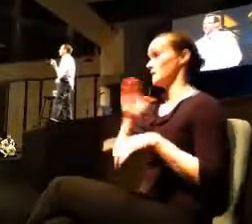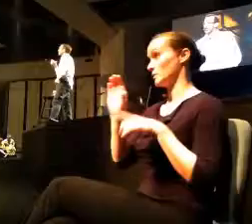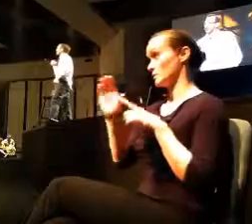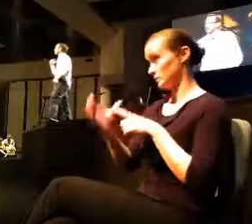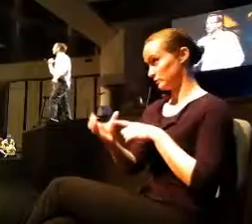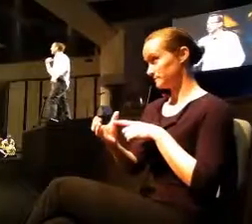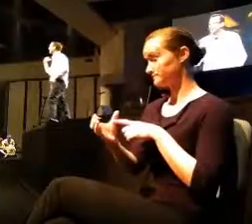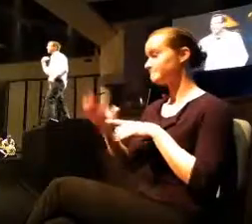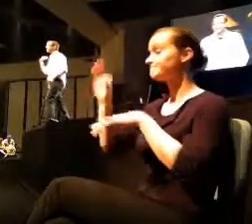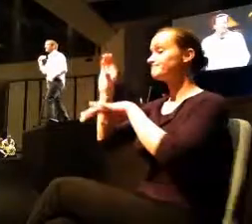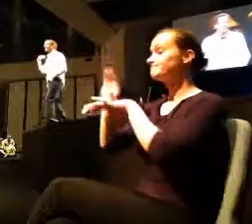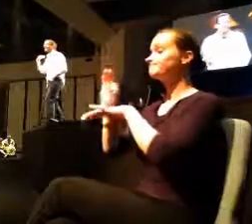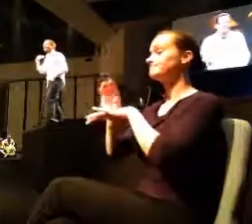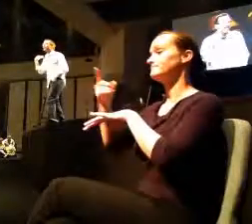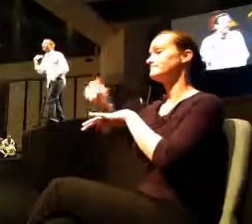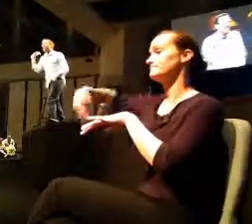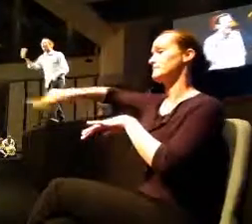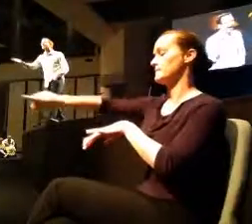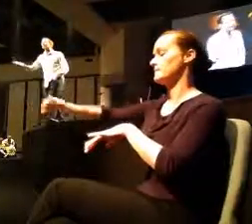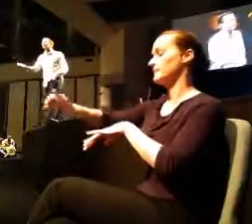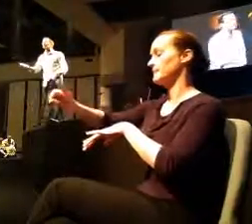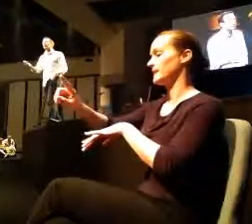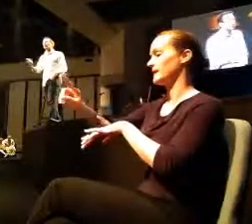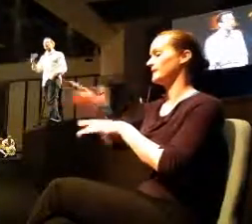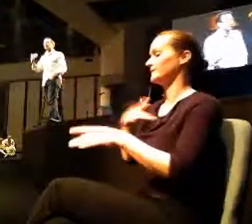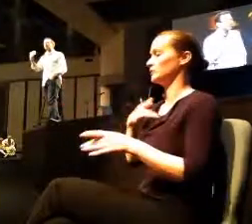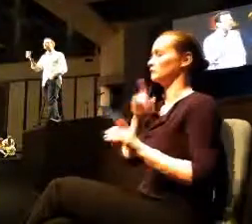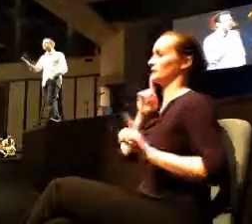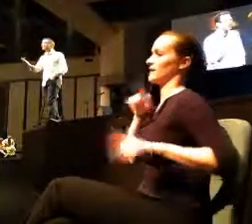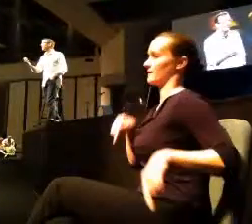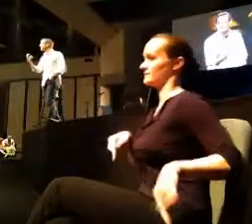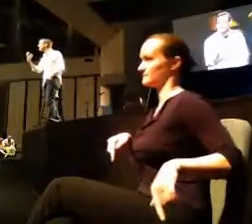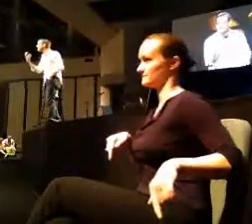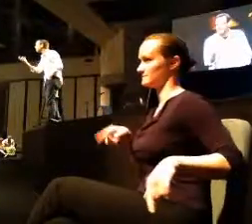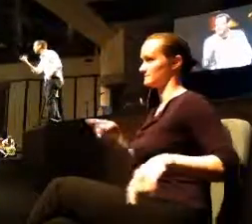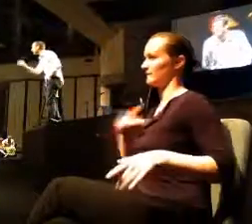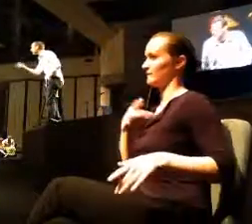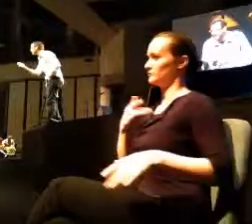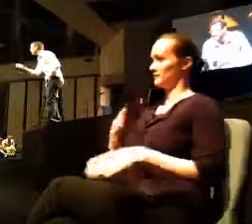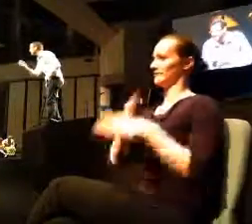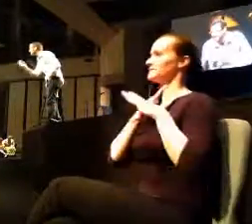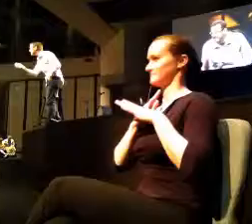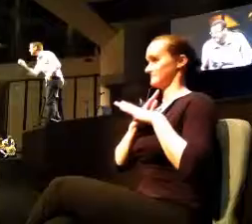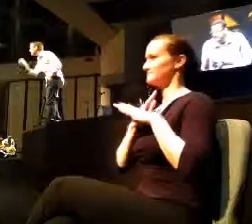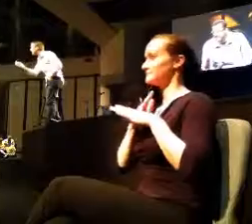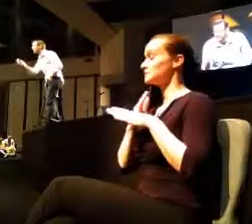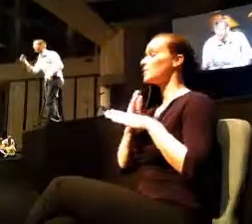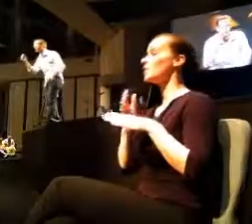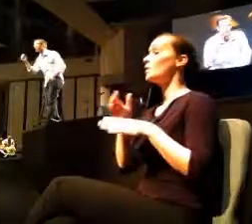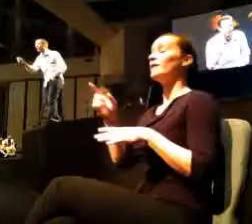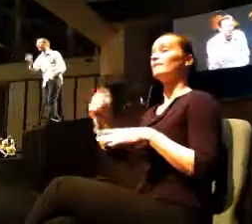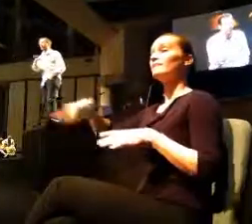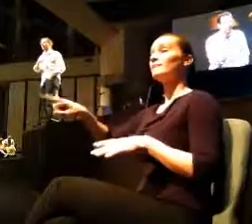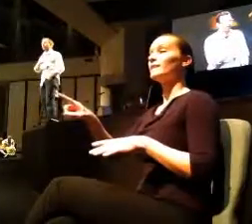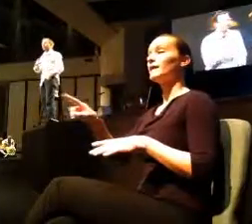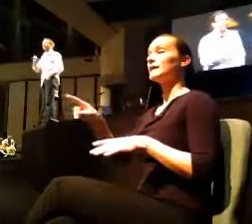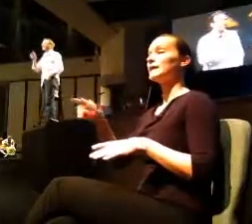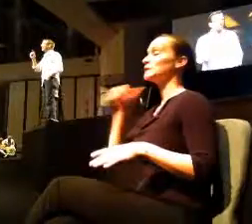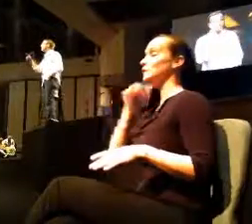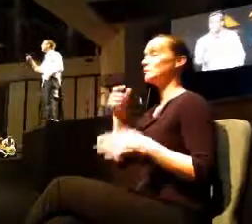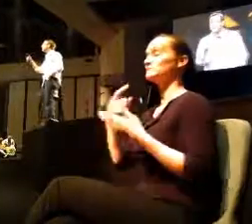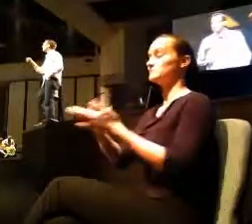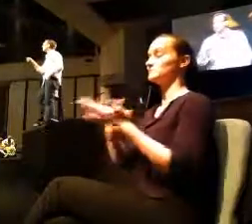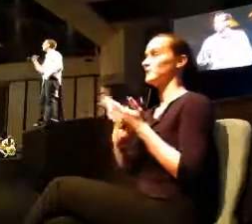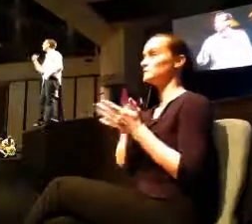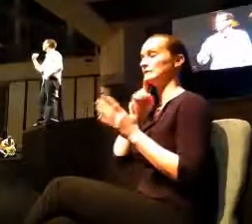that churches, in this kind of reactive mode of being defensive, instead of speaking to the deepest issues of the heart,